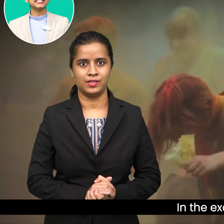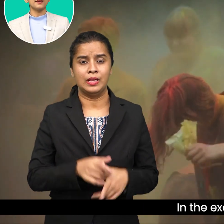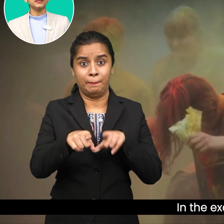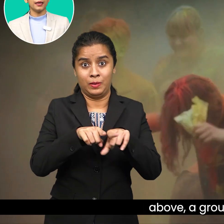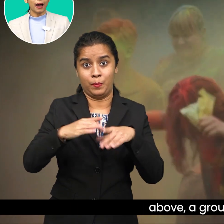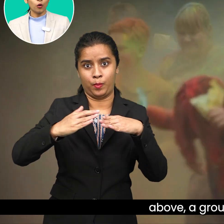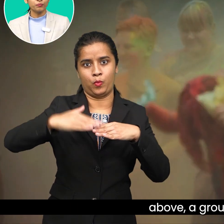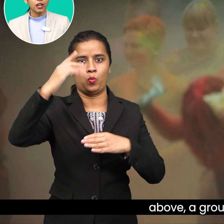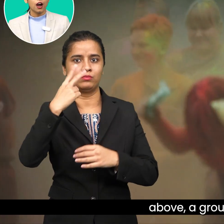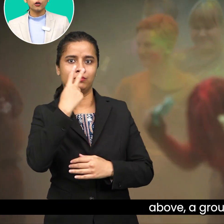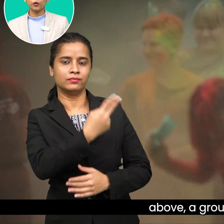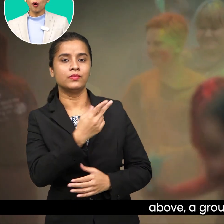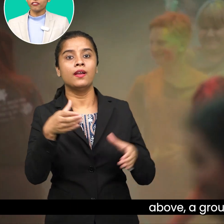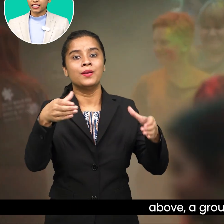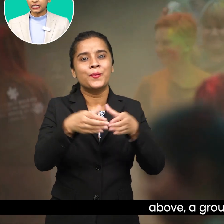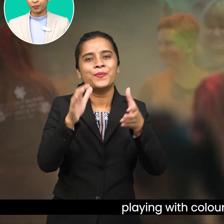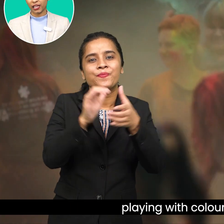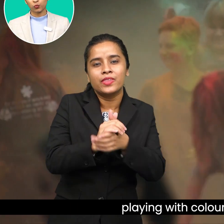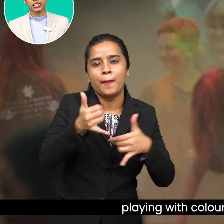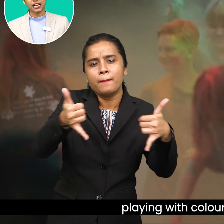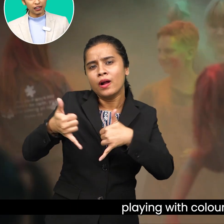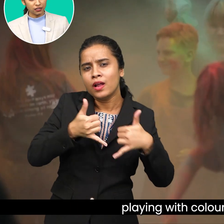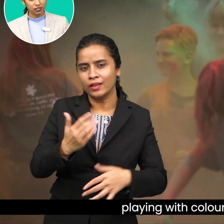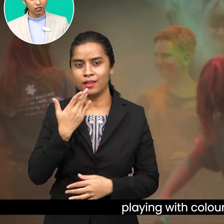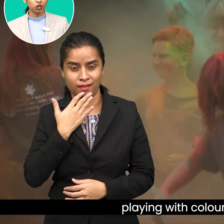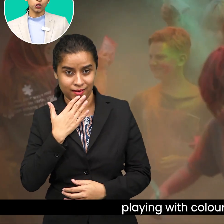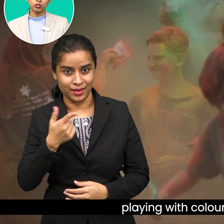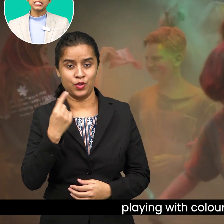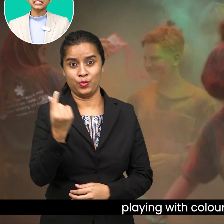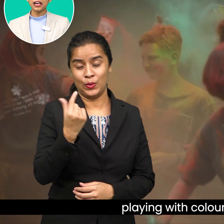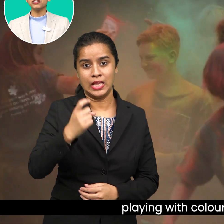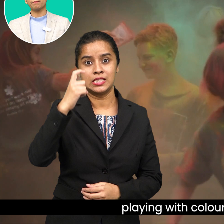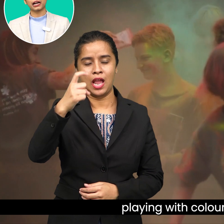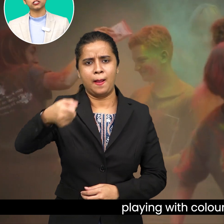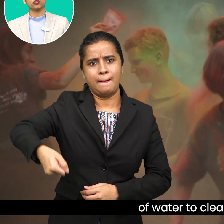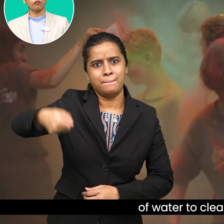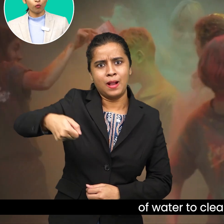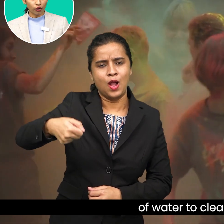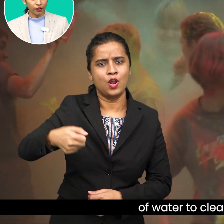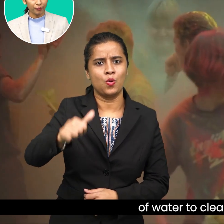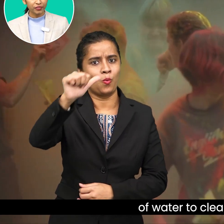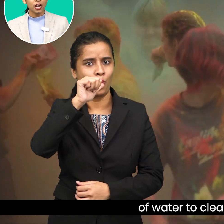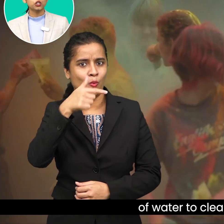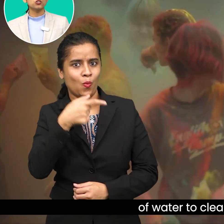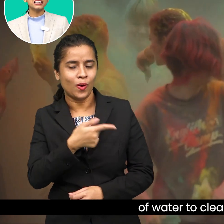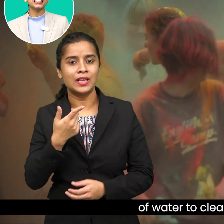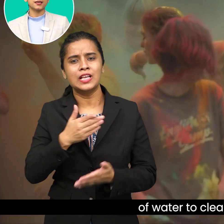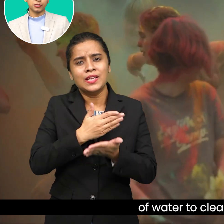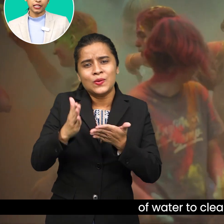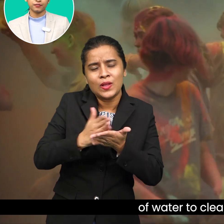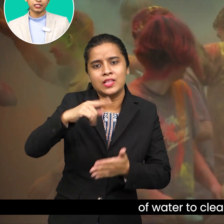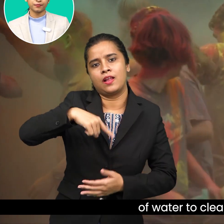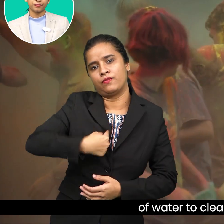In the example above, a group of friends playing with colors used 7 buckets of water to